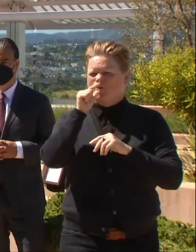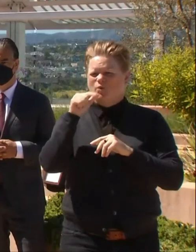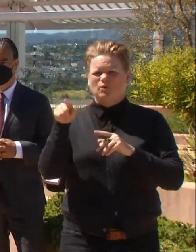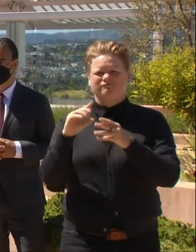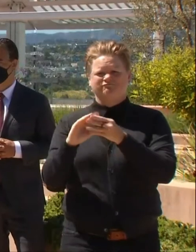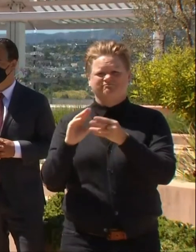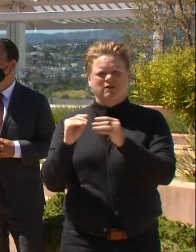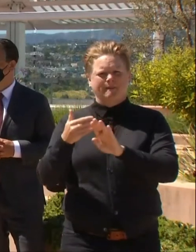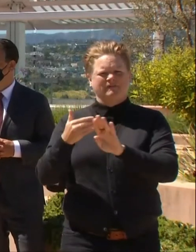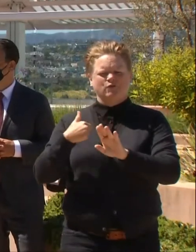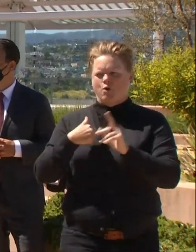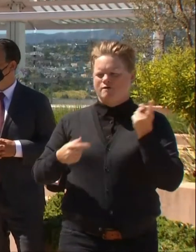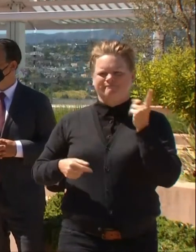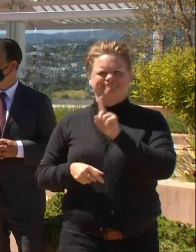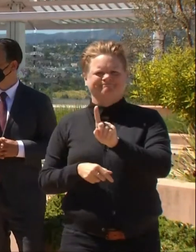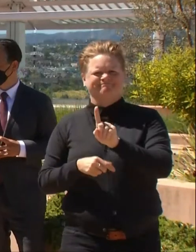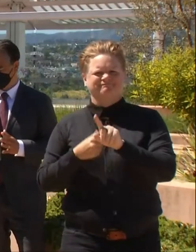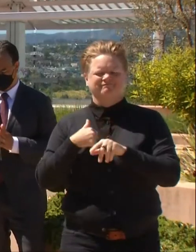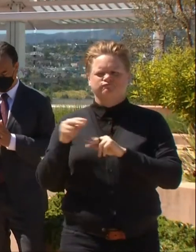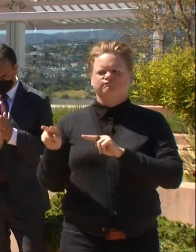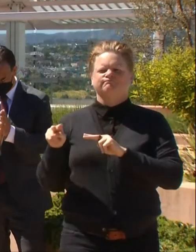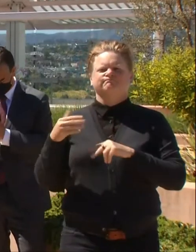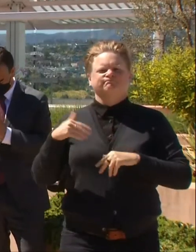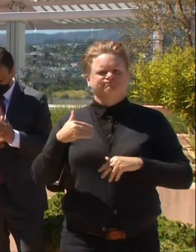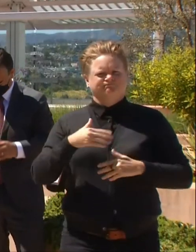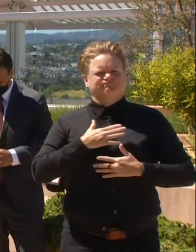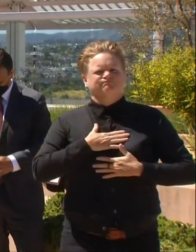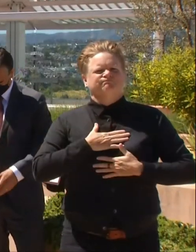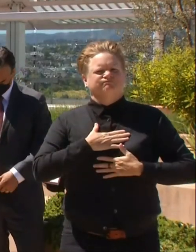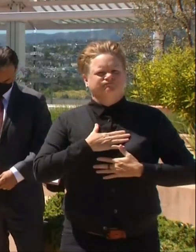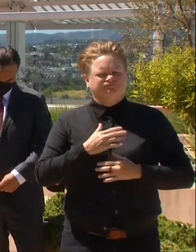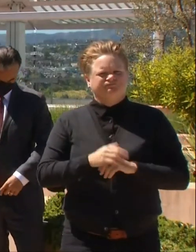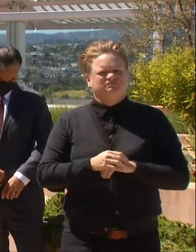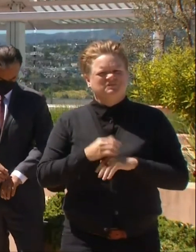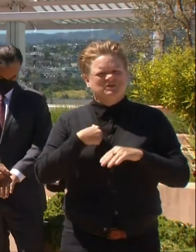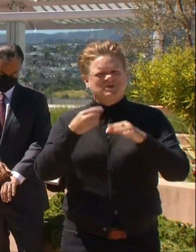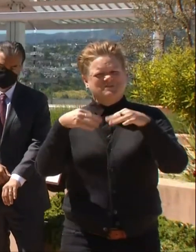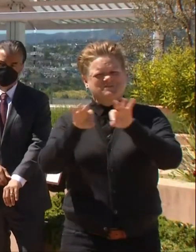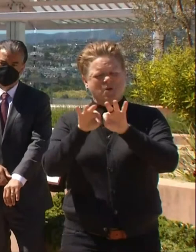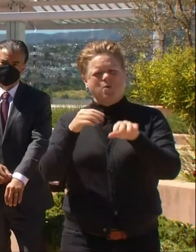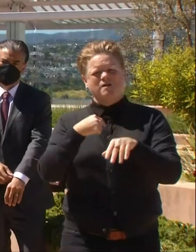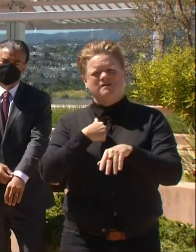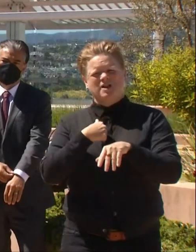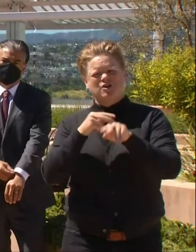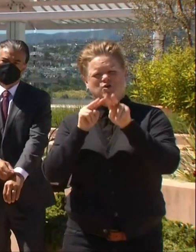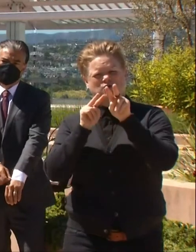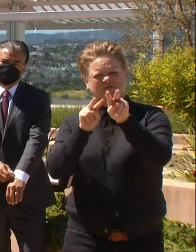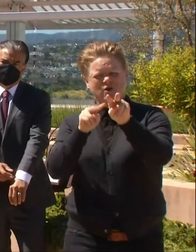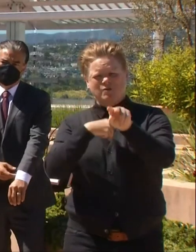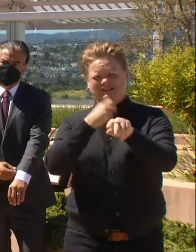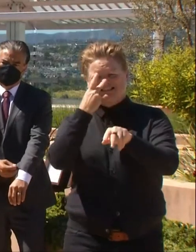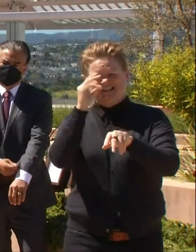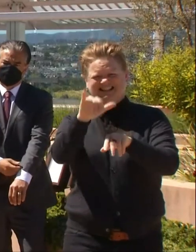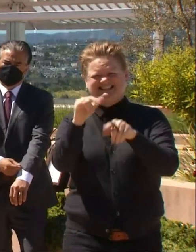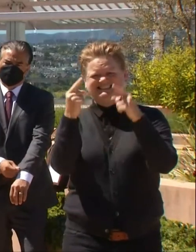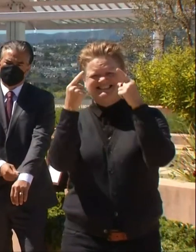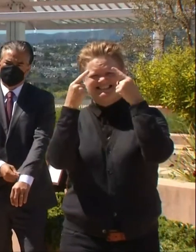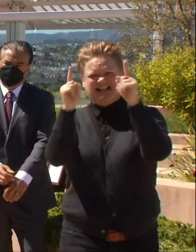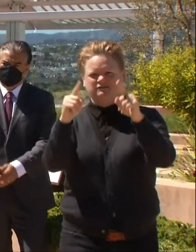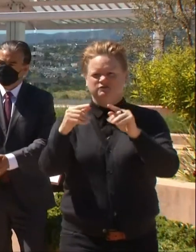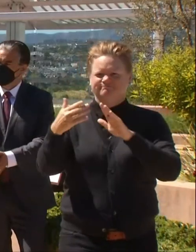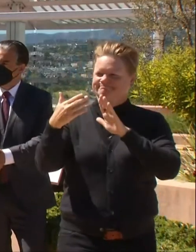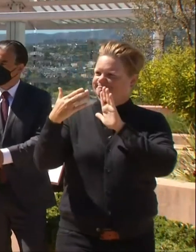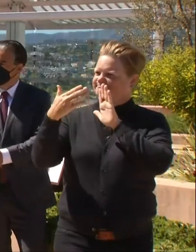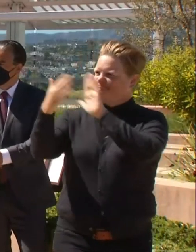this. But more importantly, we look forward to being successful in this appeal at the Ninth Circuit. With